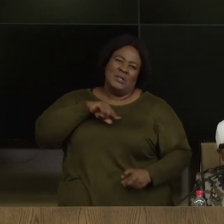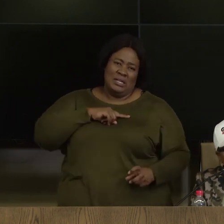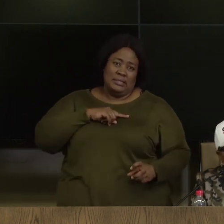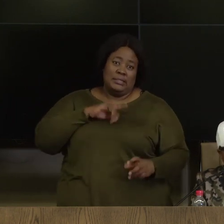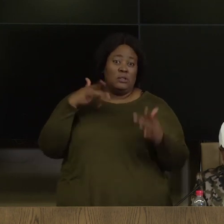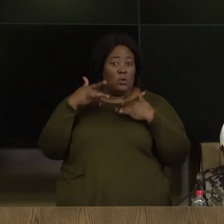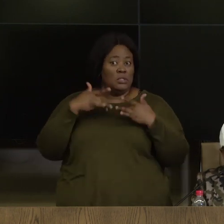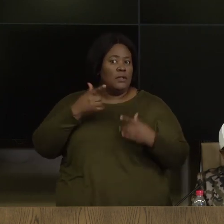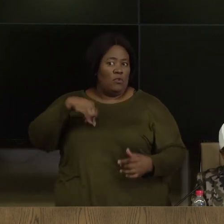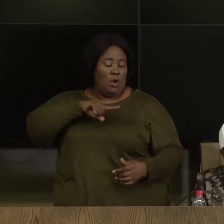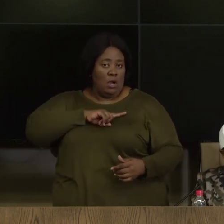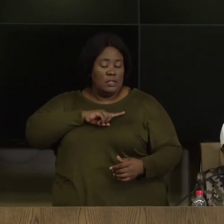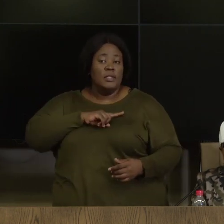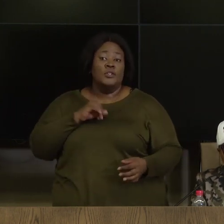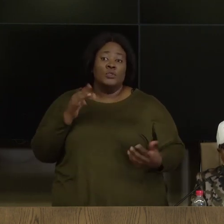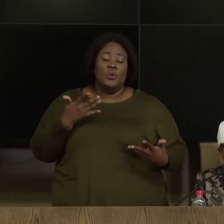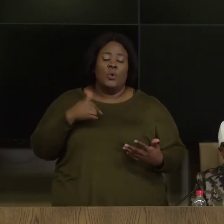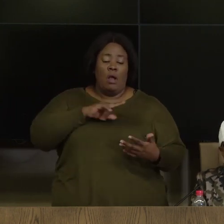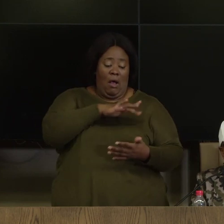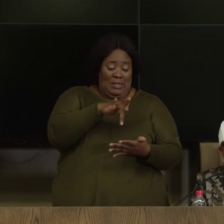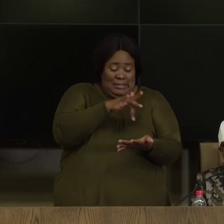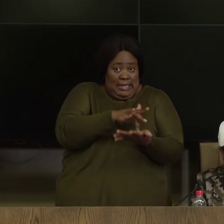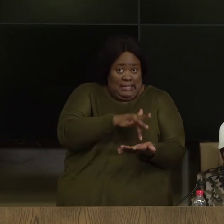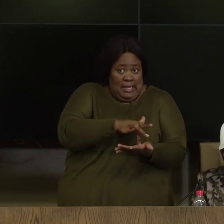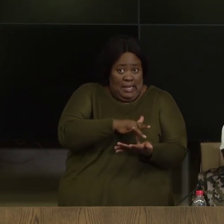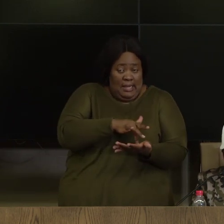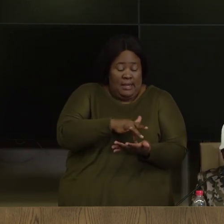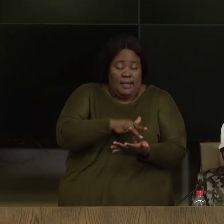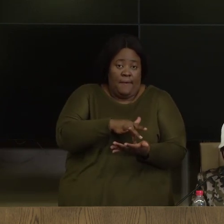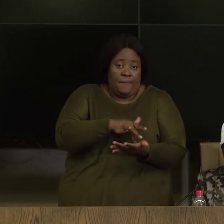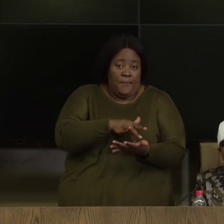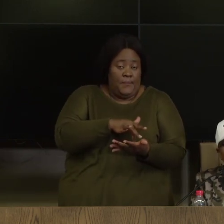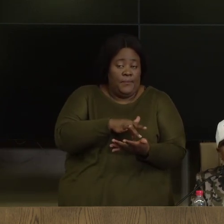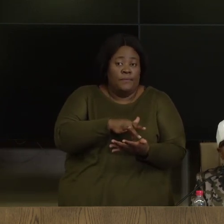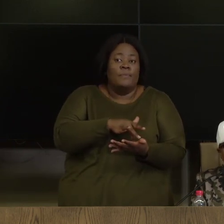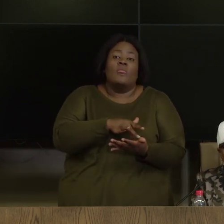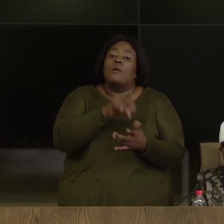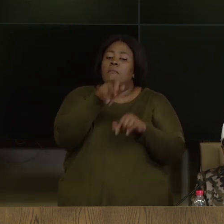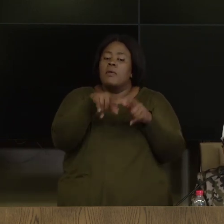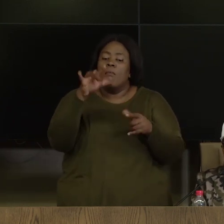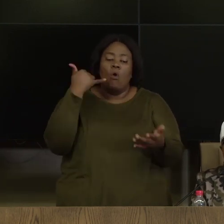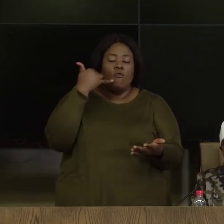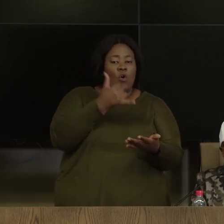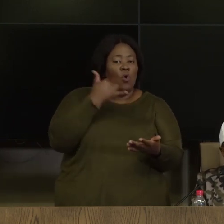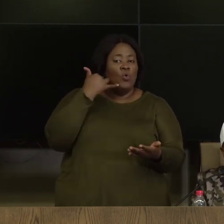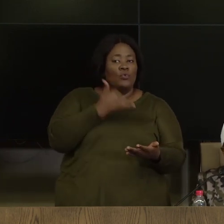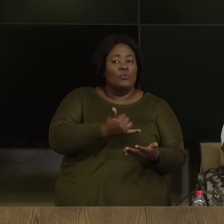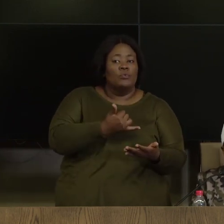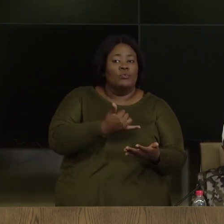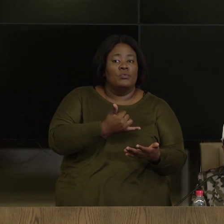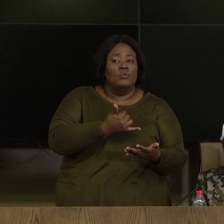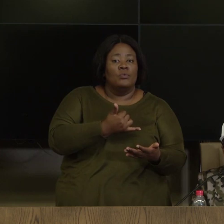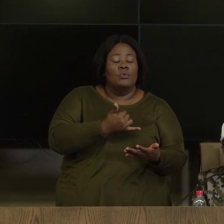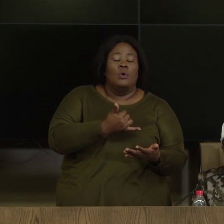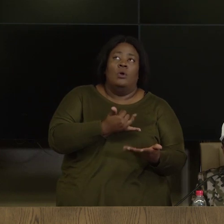have stepped up in terms of our center where we get where people can call and make the call, and